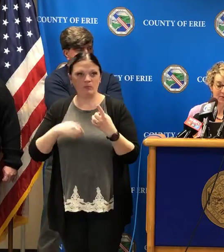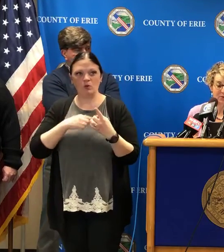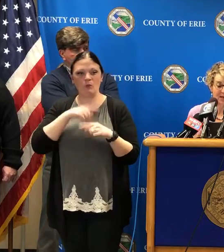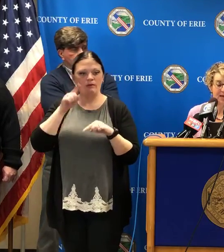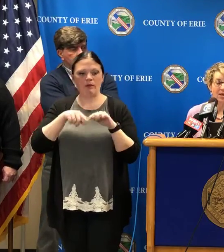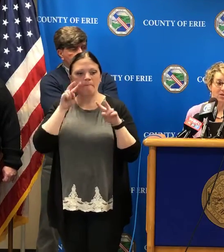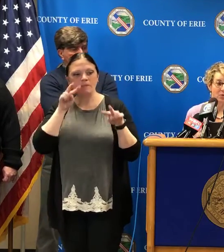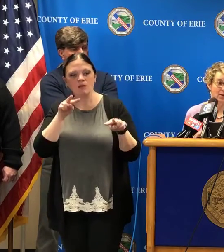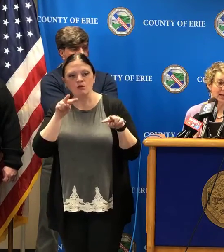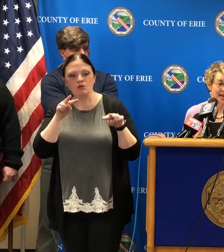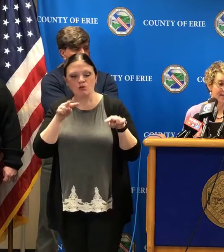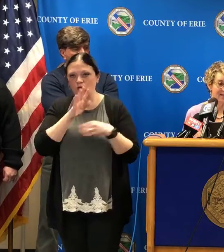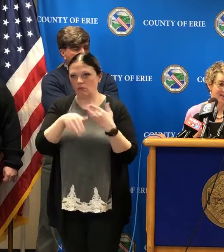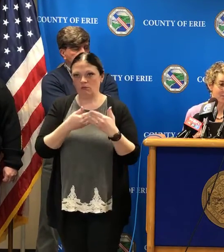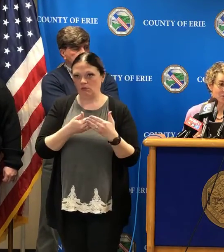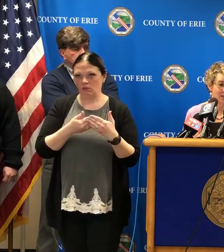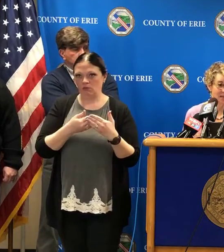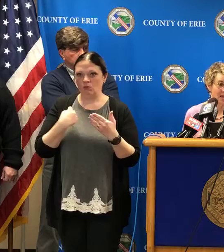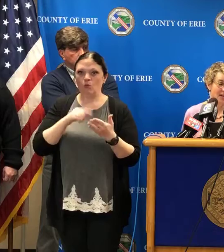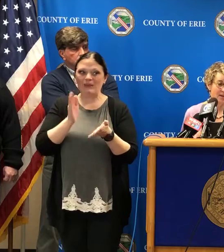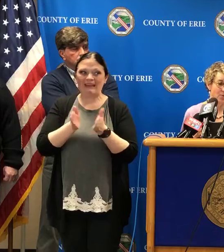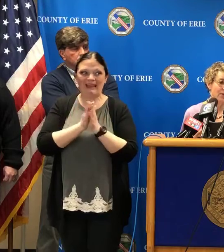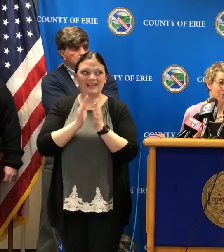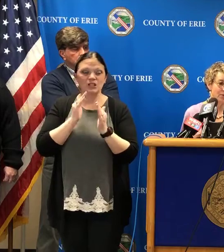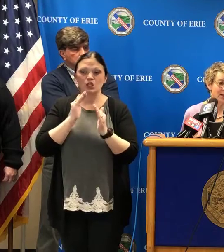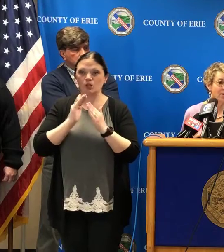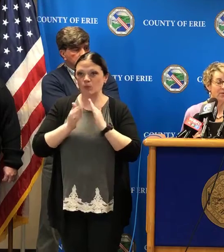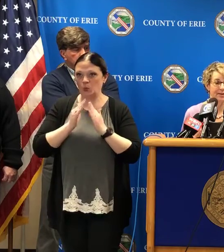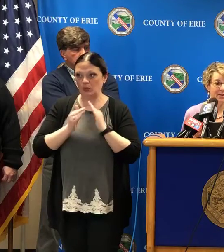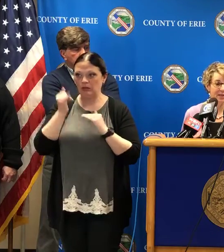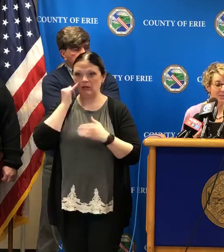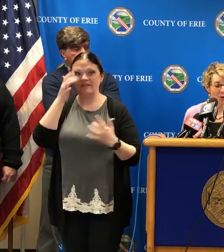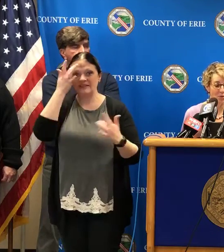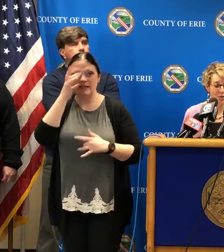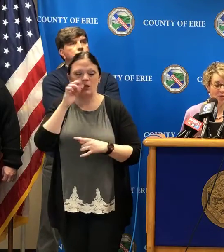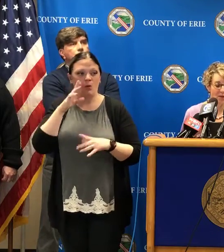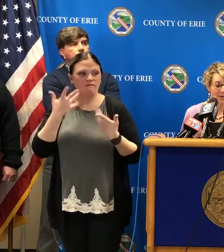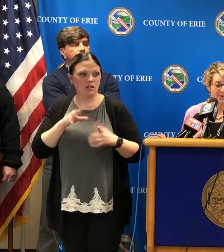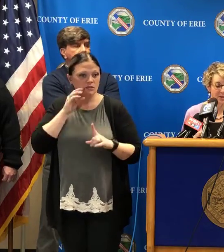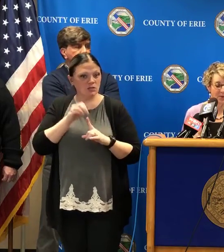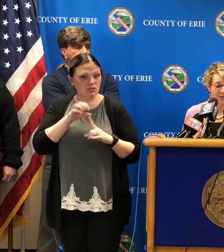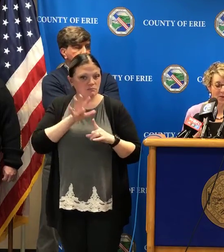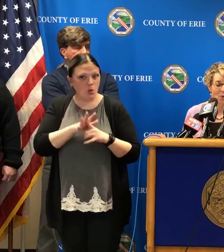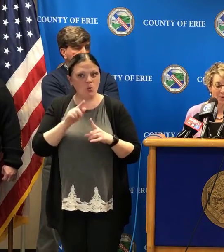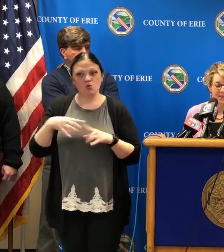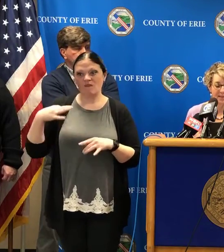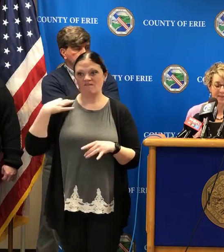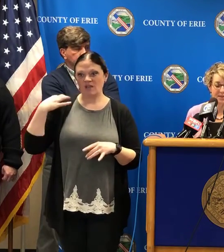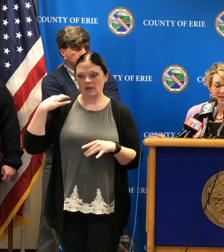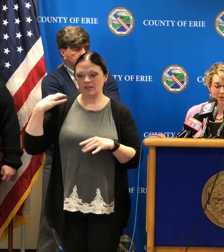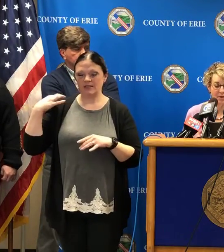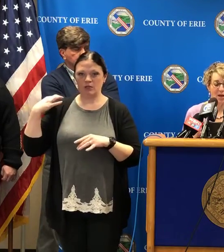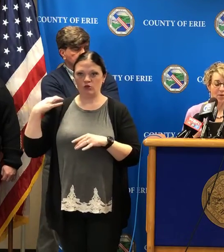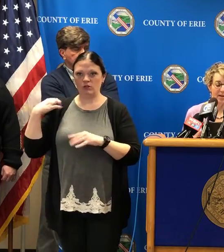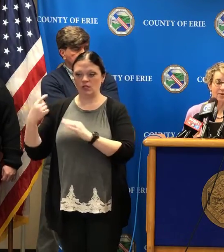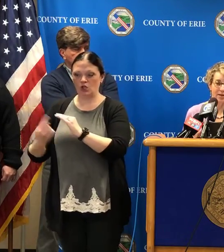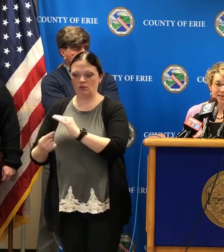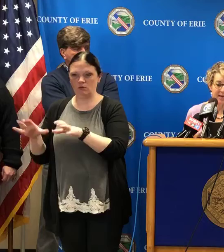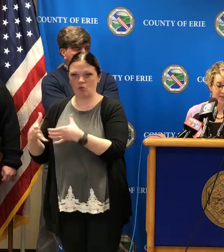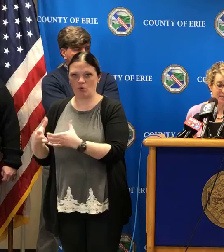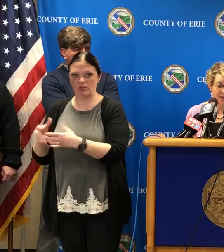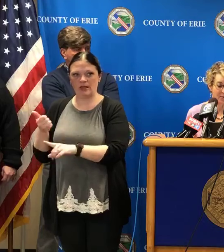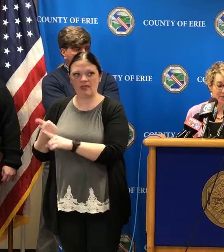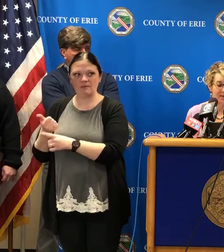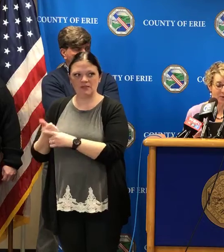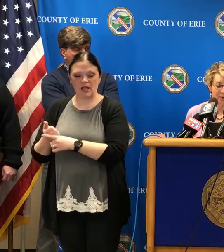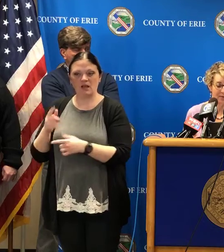able to monitor that. So we're going to ask the community then when they're sick or they've been exposed to voluntarily quarantine themselves without us